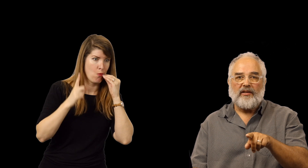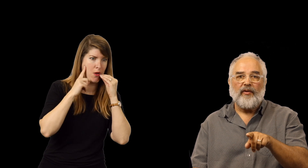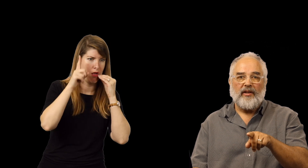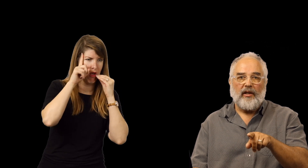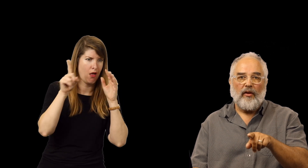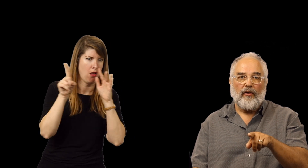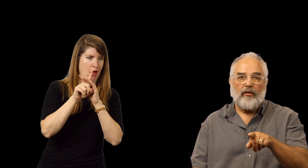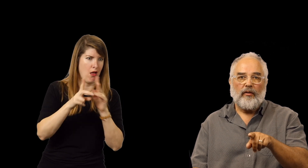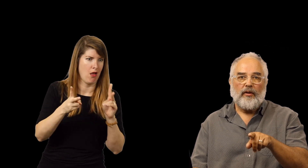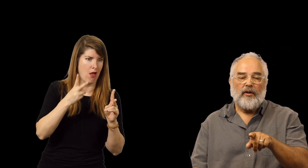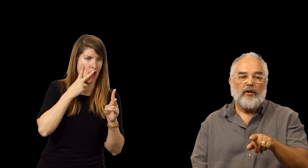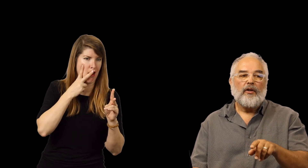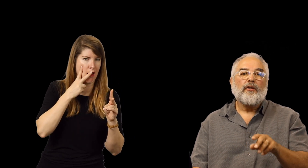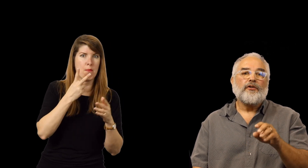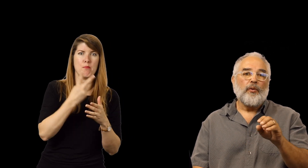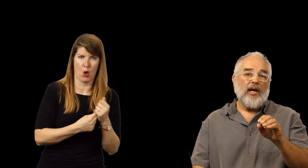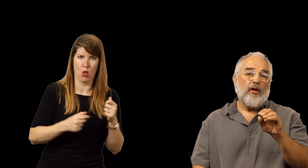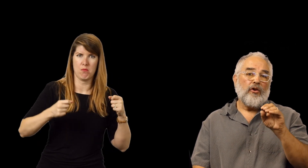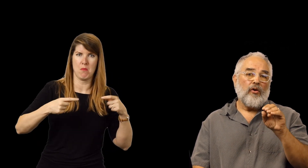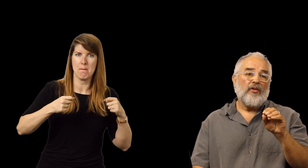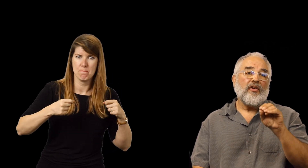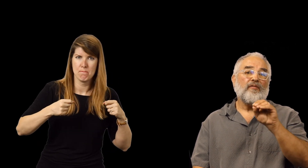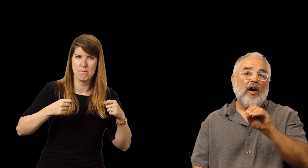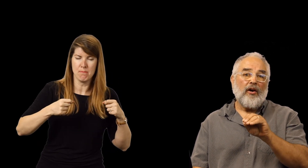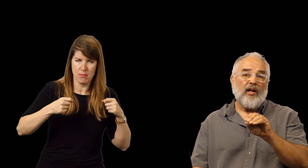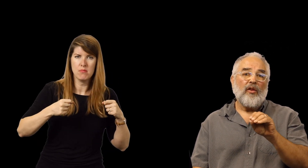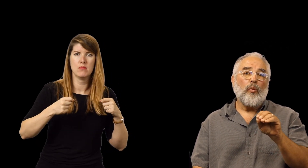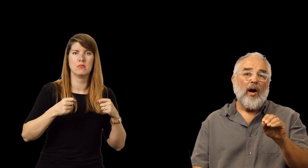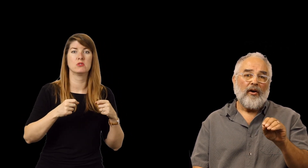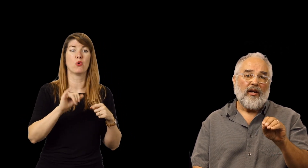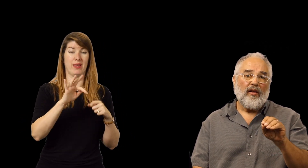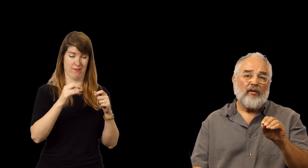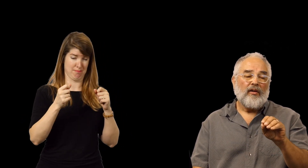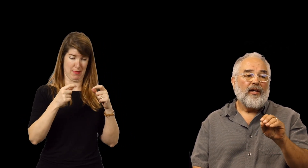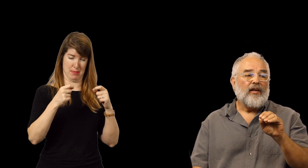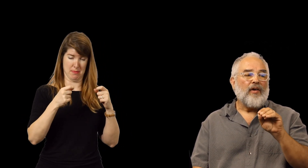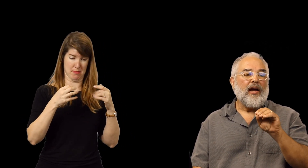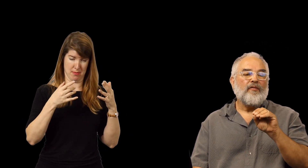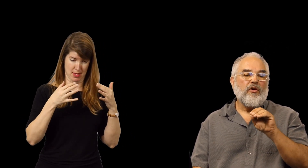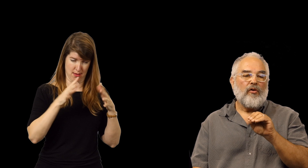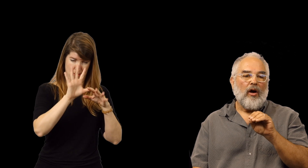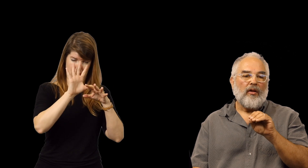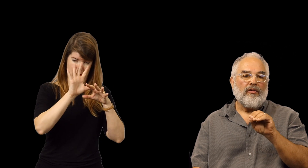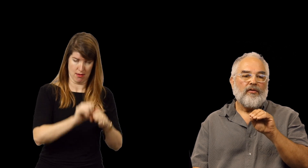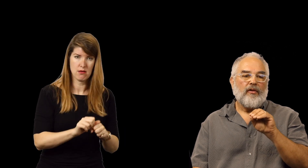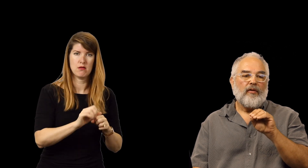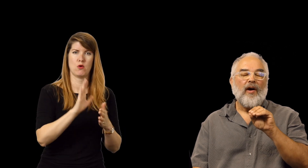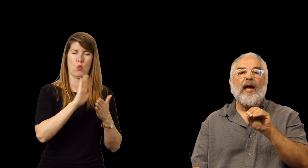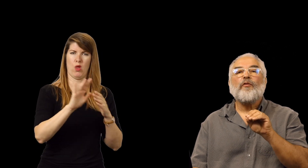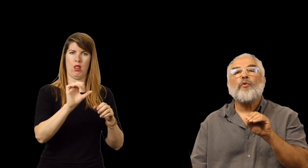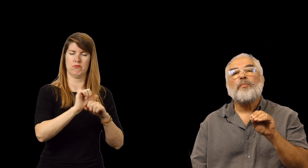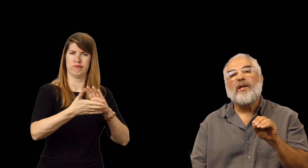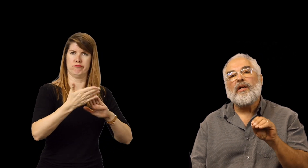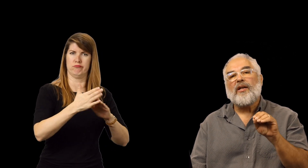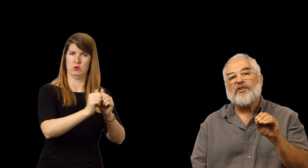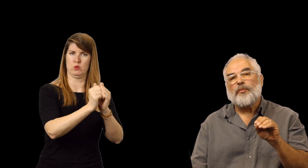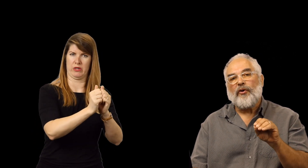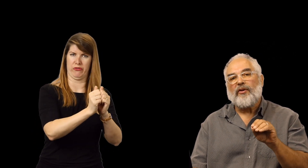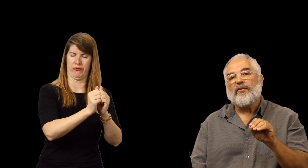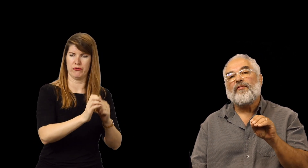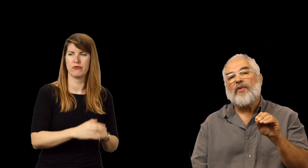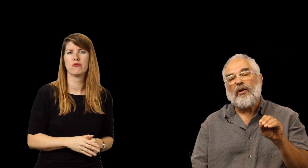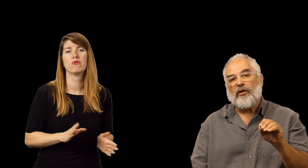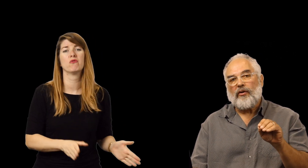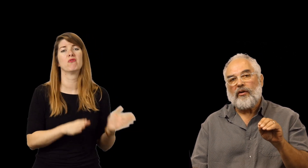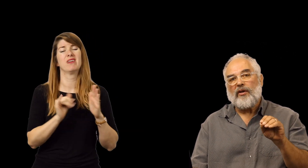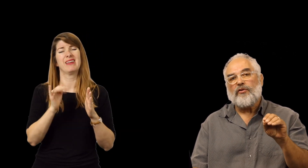going to activate the other. So again, neurons that fire together wire together. If I have a repeated